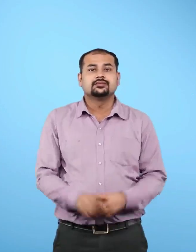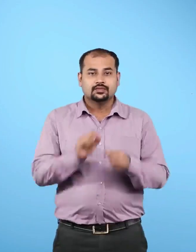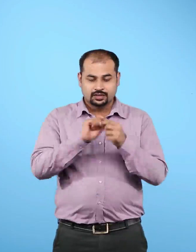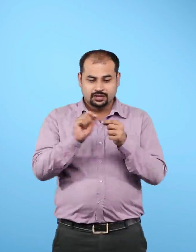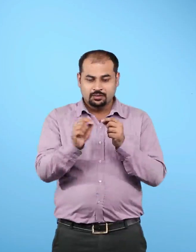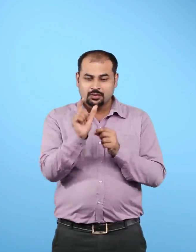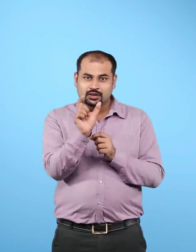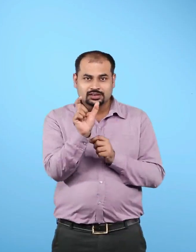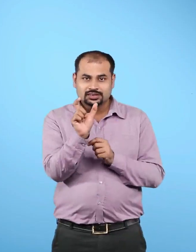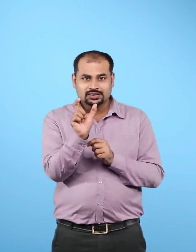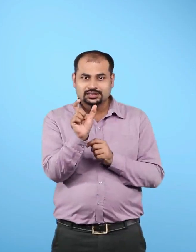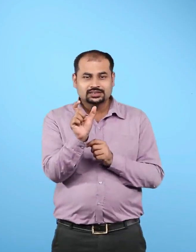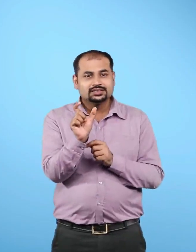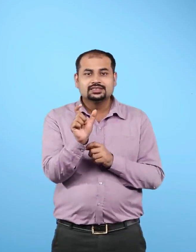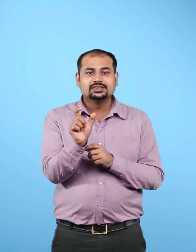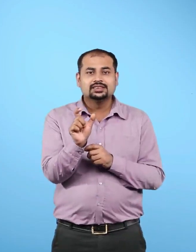How many paise does a matchbox cost?